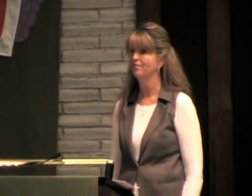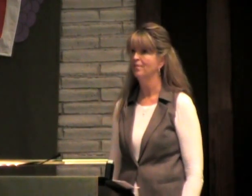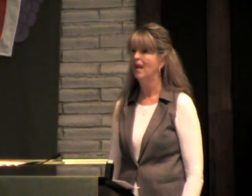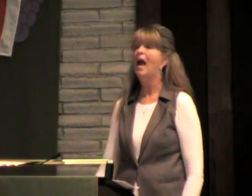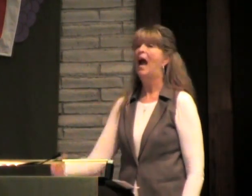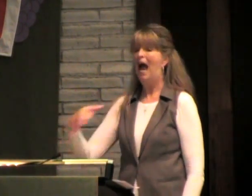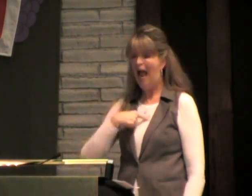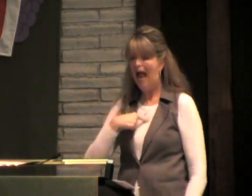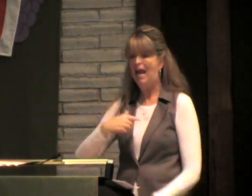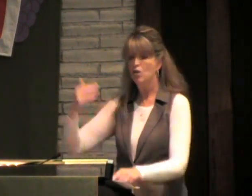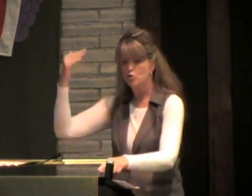lot.